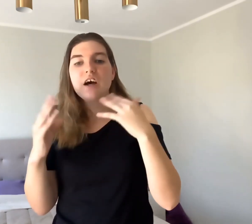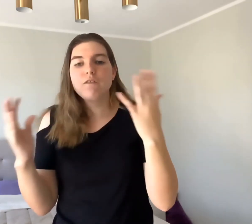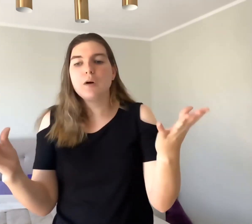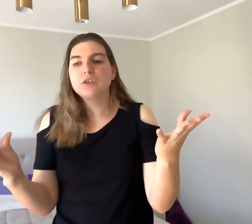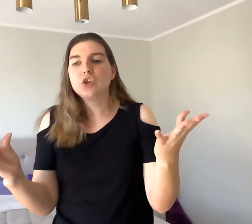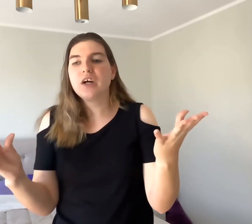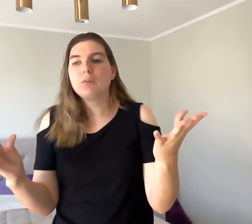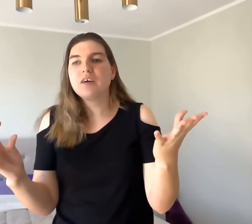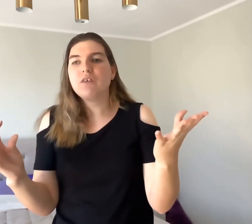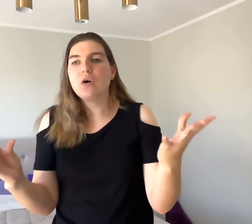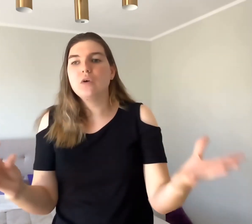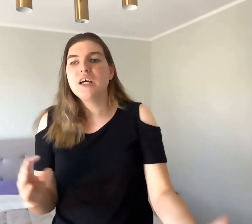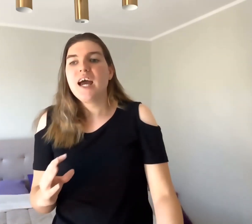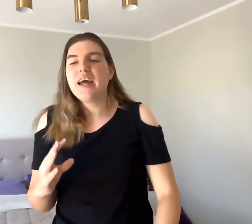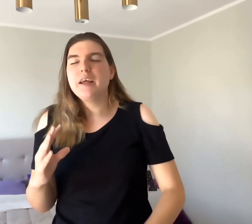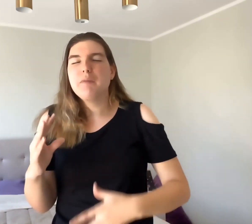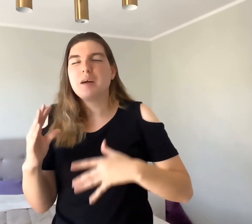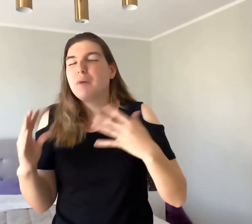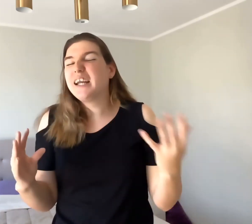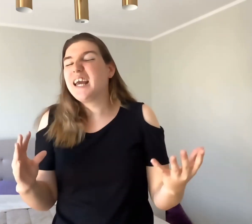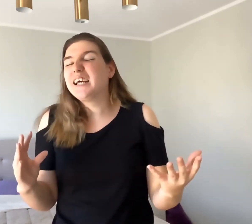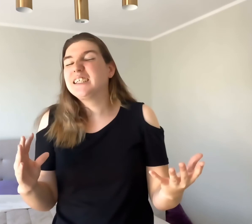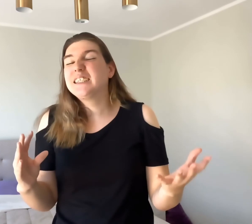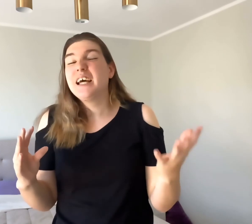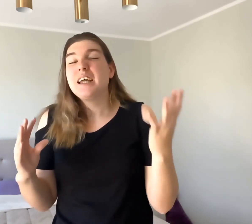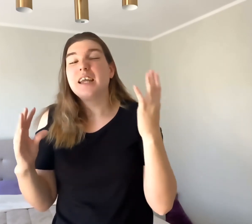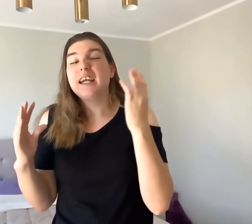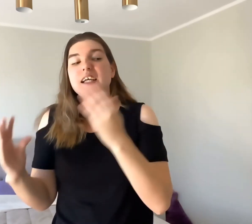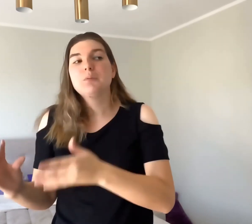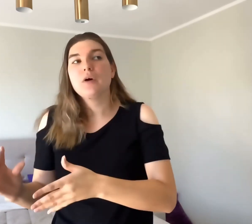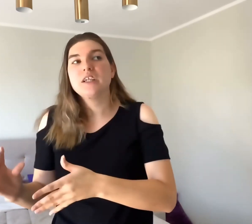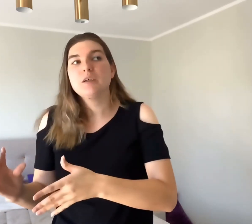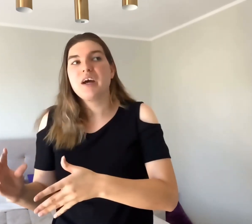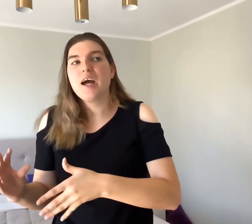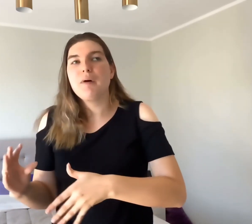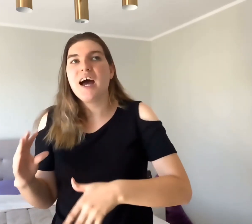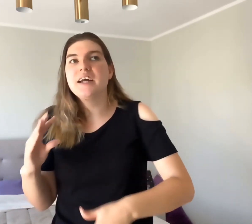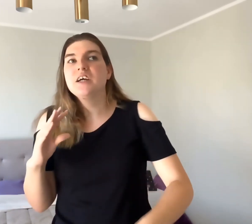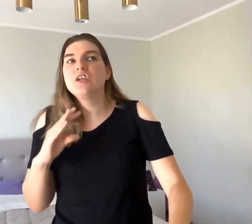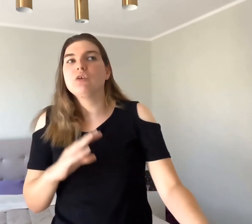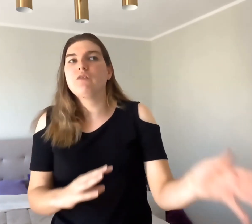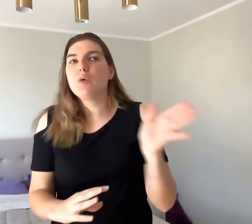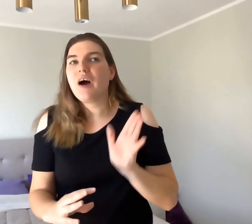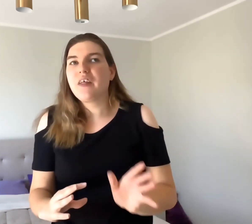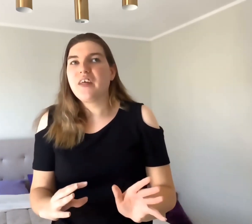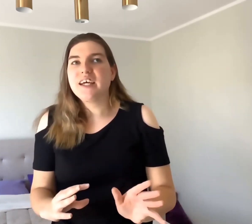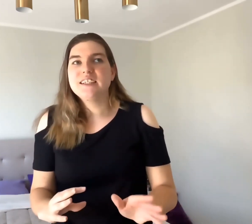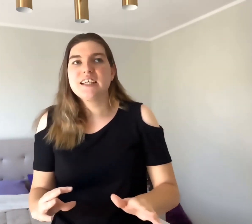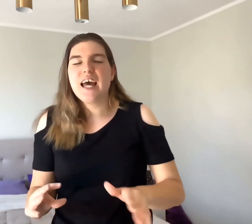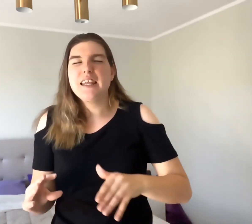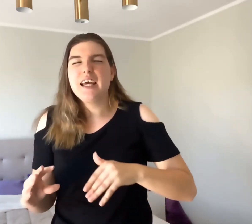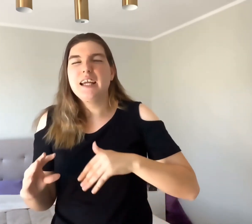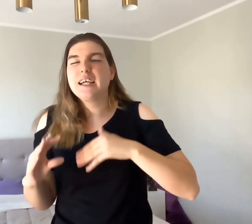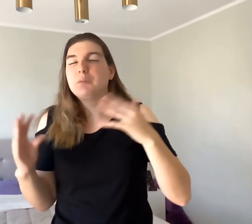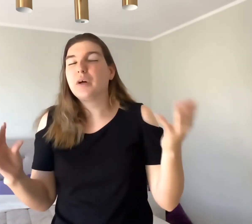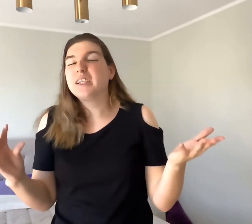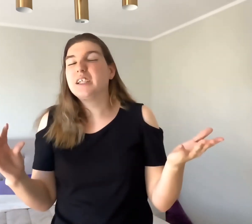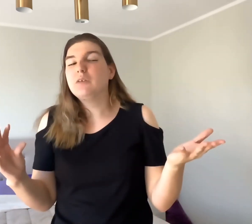film straight on my phone and then make minor edits, then export it to my iPad, do a few other things, and then export it to